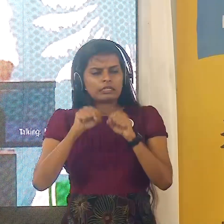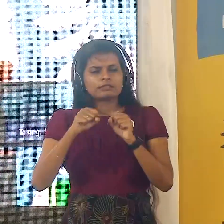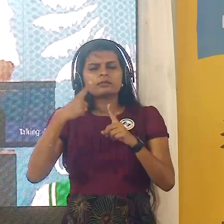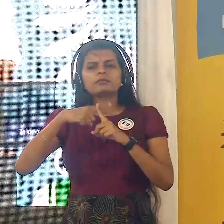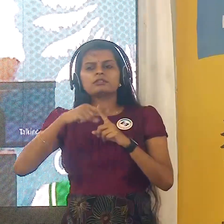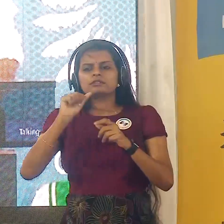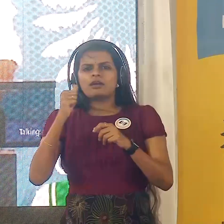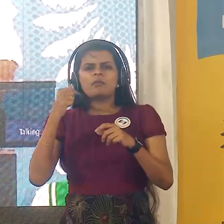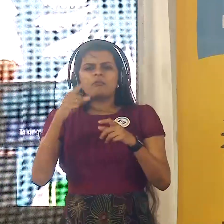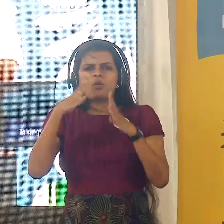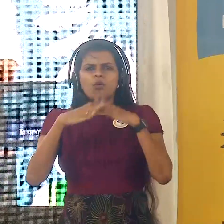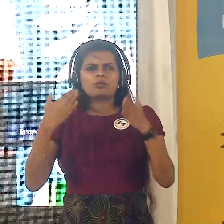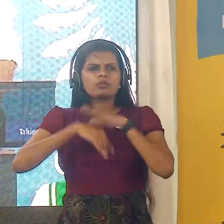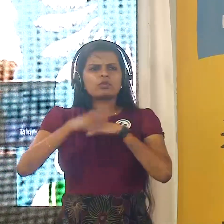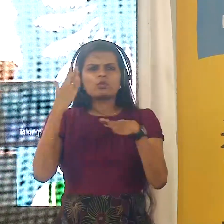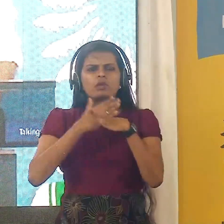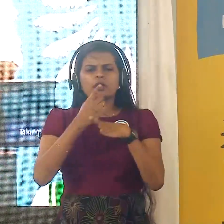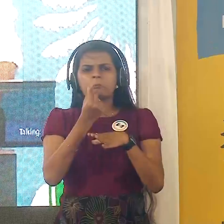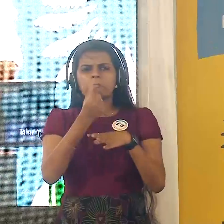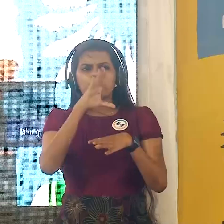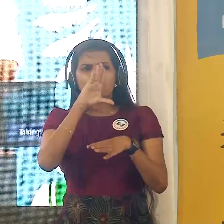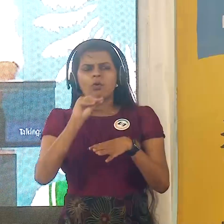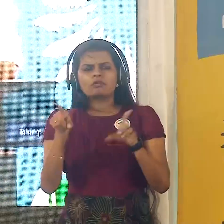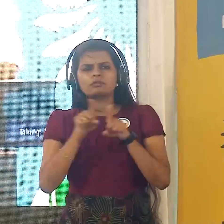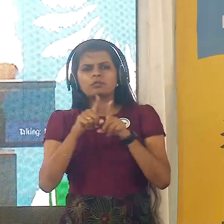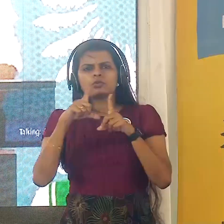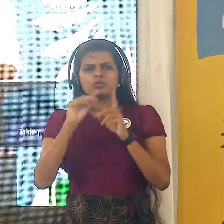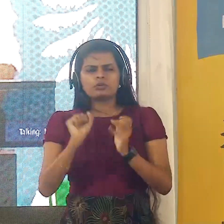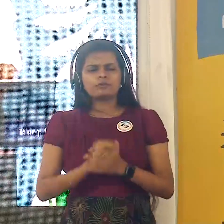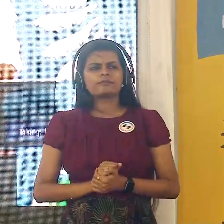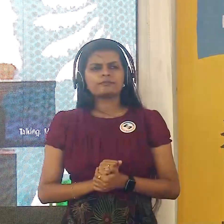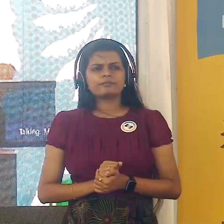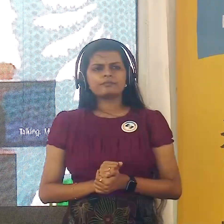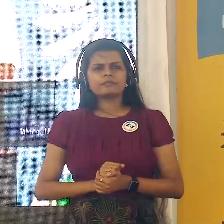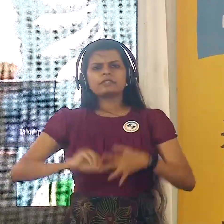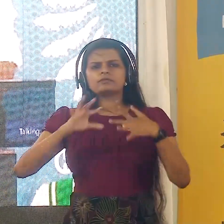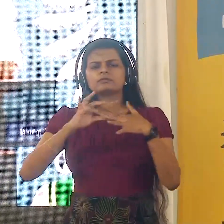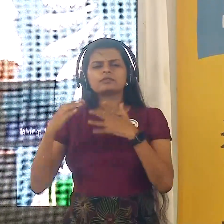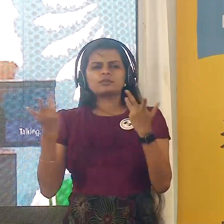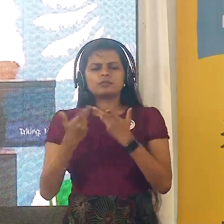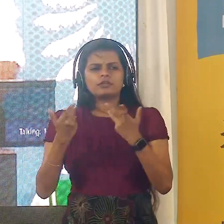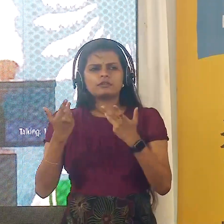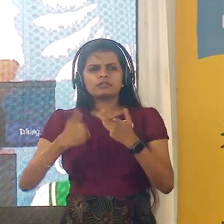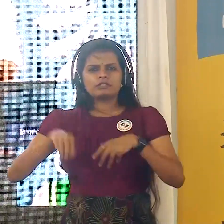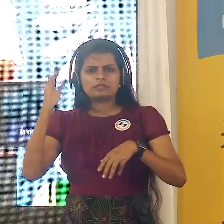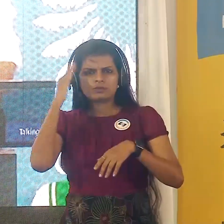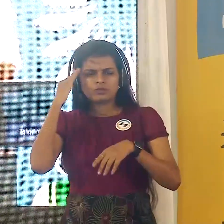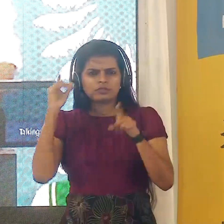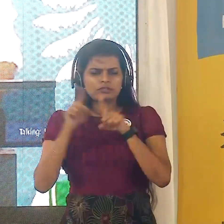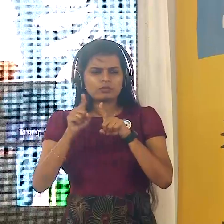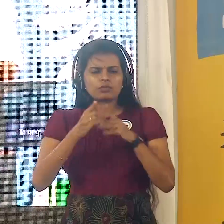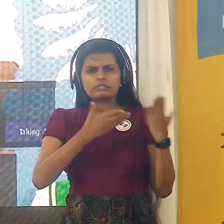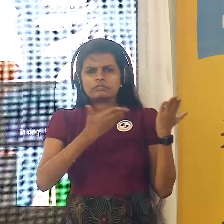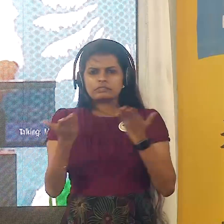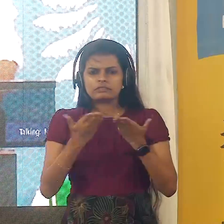work to the jobs in the productive sectors of the economy, particularly in knowledge intensive